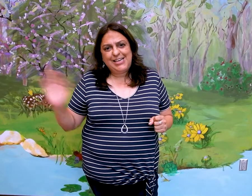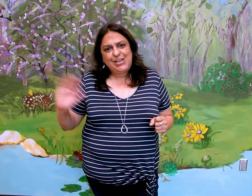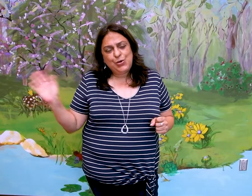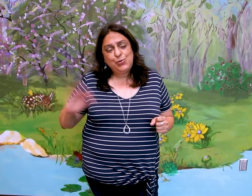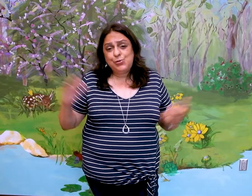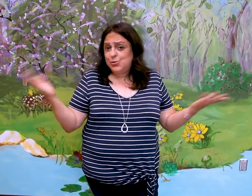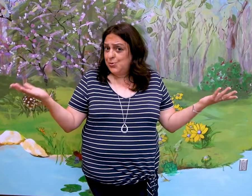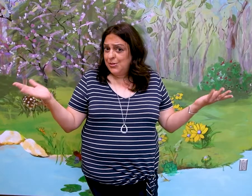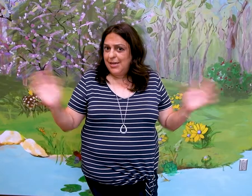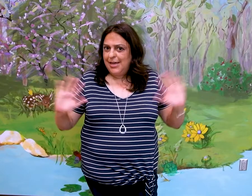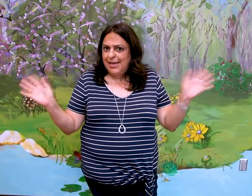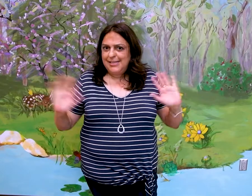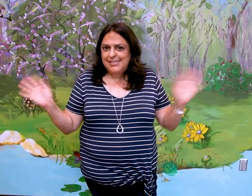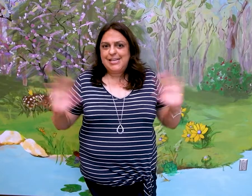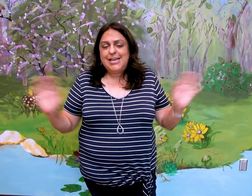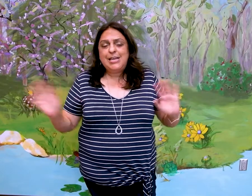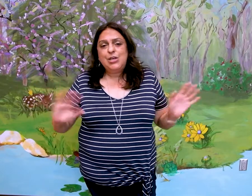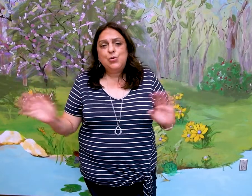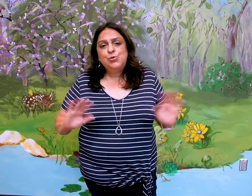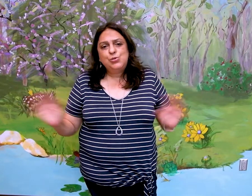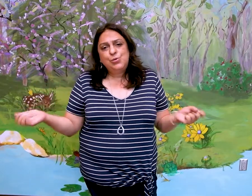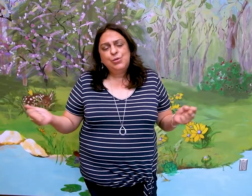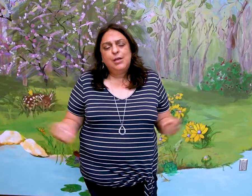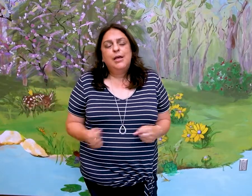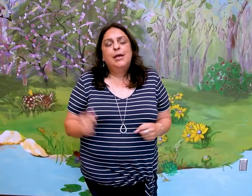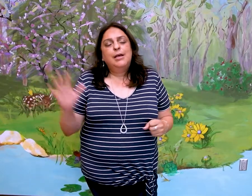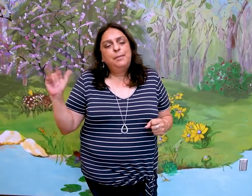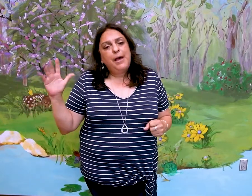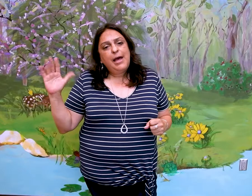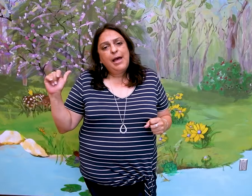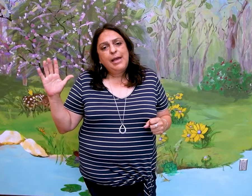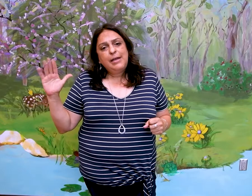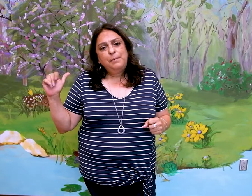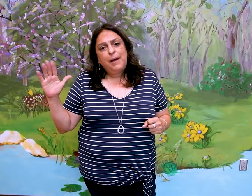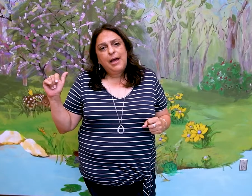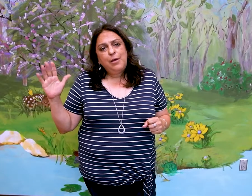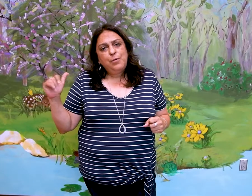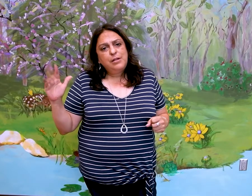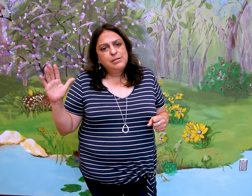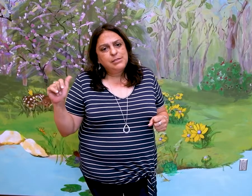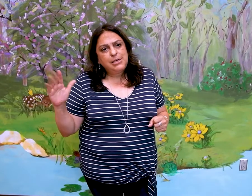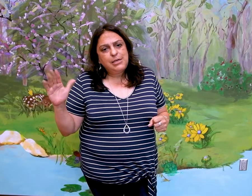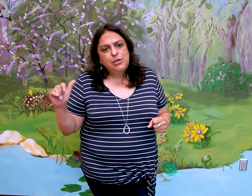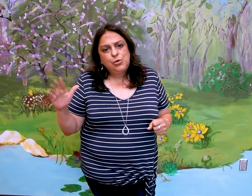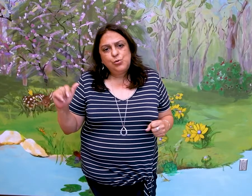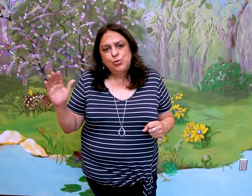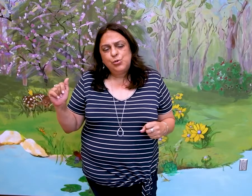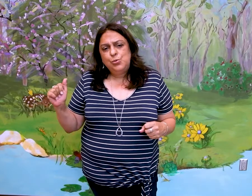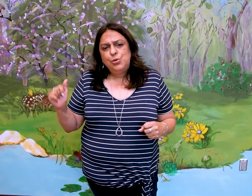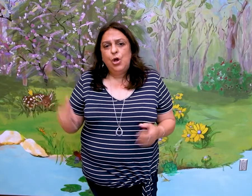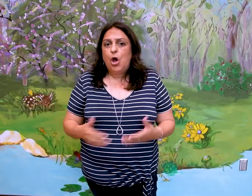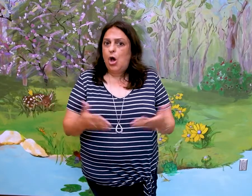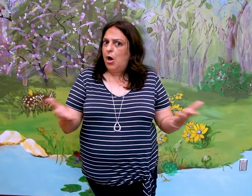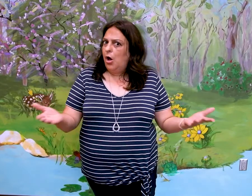you soon, see you soon. Goodbye, goodbye, we'll see you soon